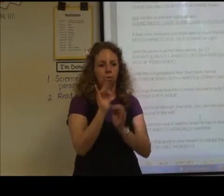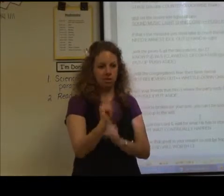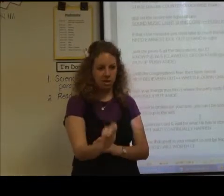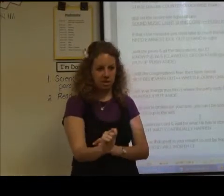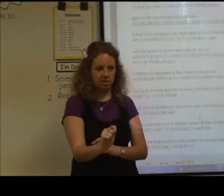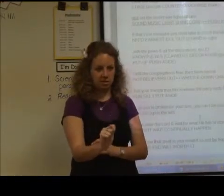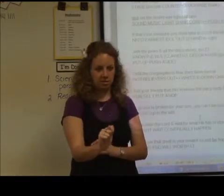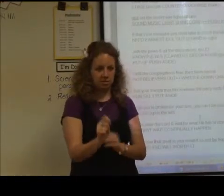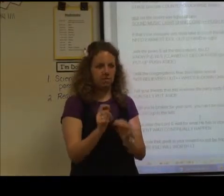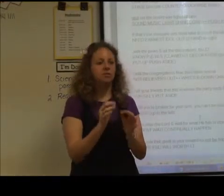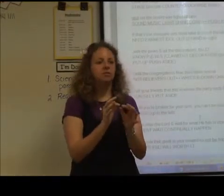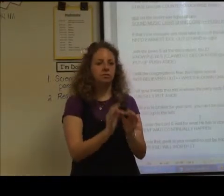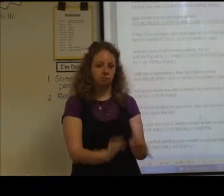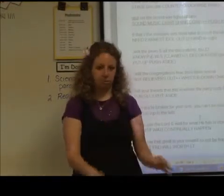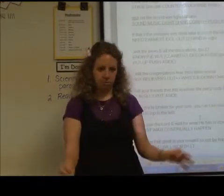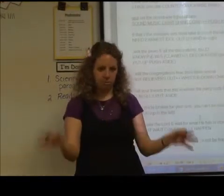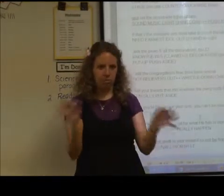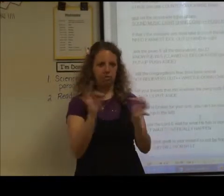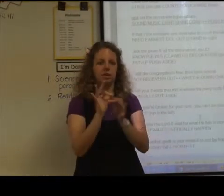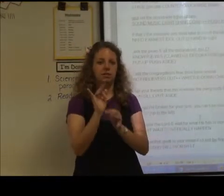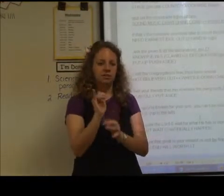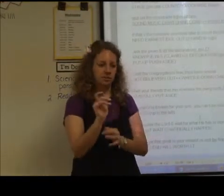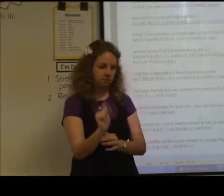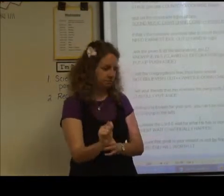worth it. Will be worth it.